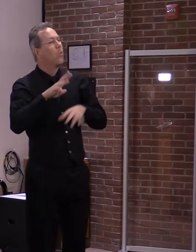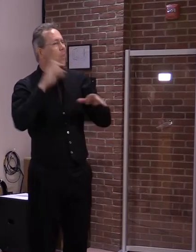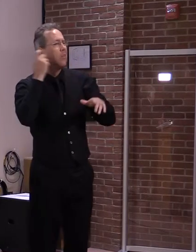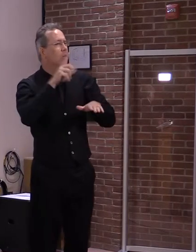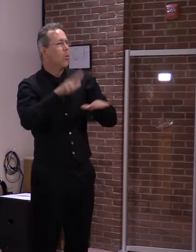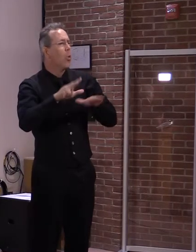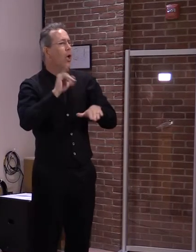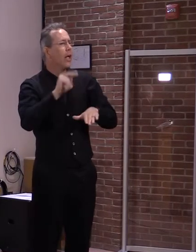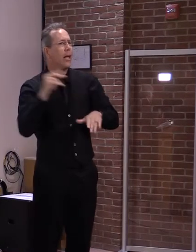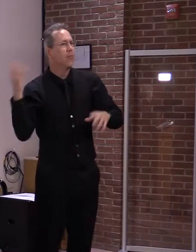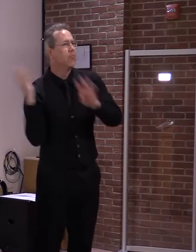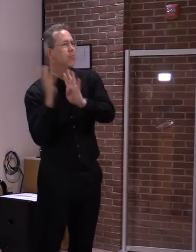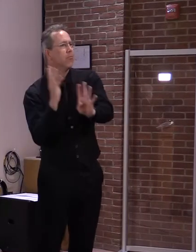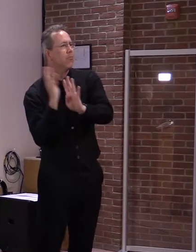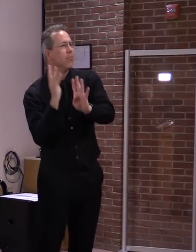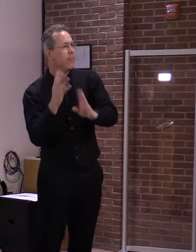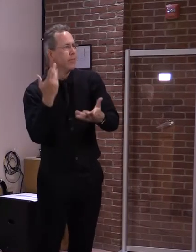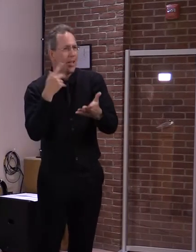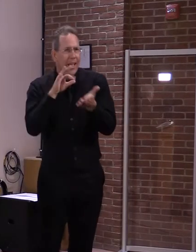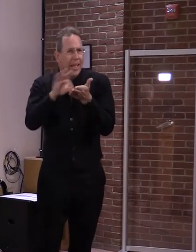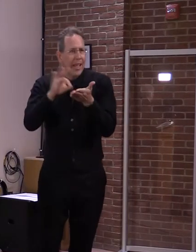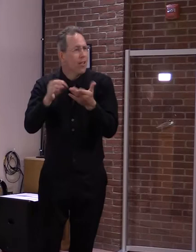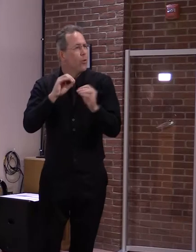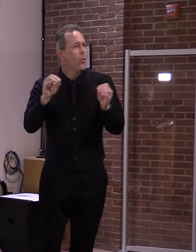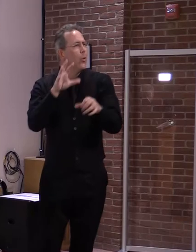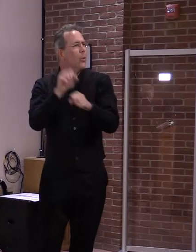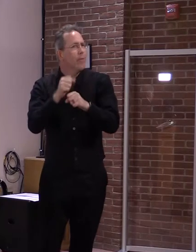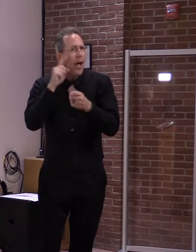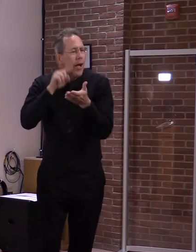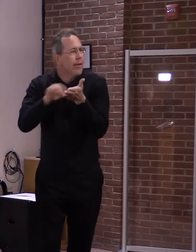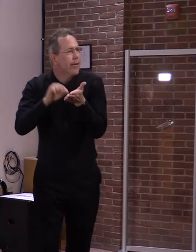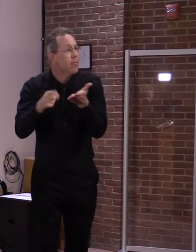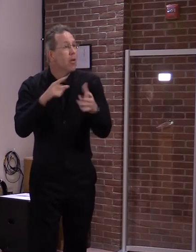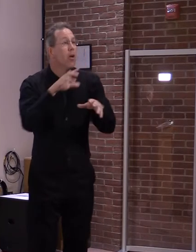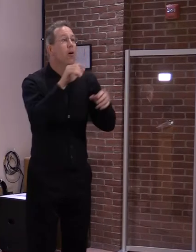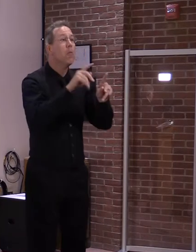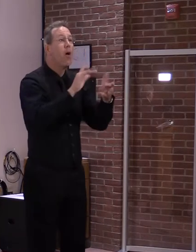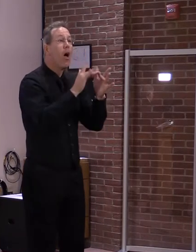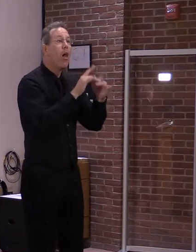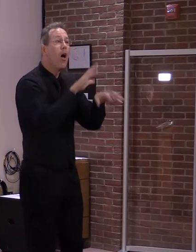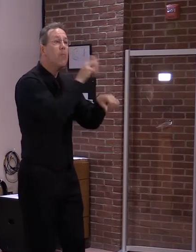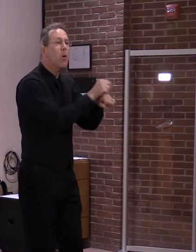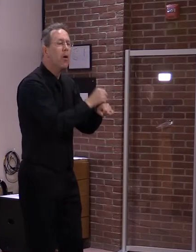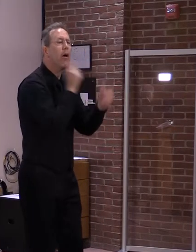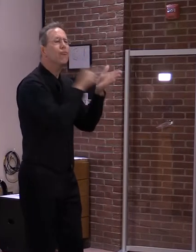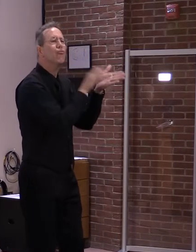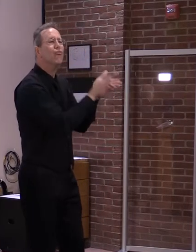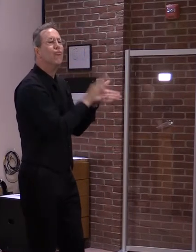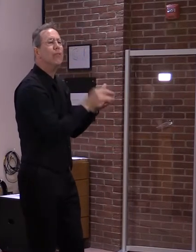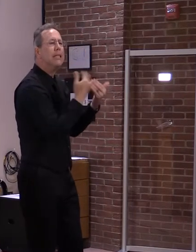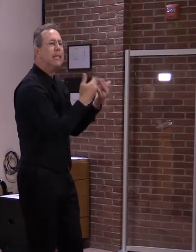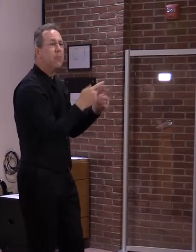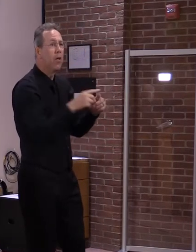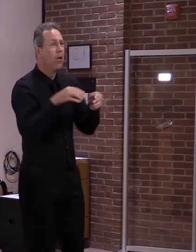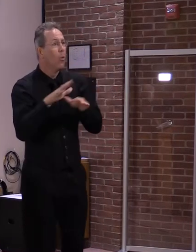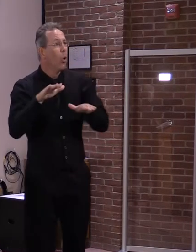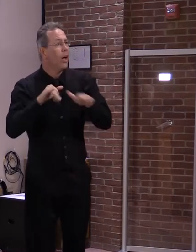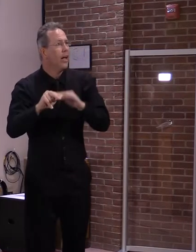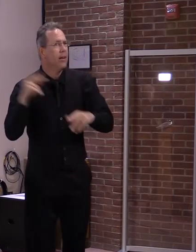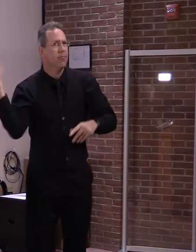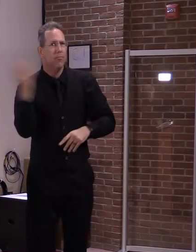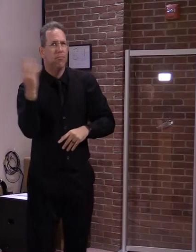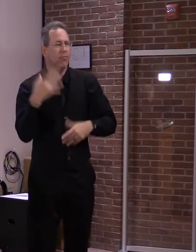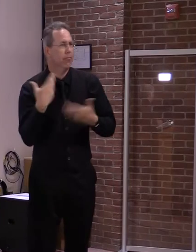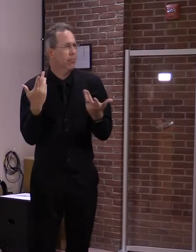the next week, you'll see that number continue to decline in terms of registrations. And plus,